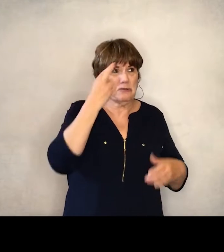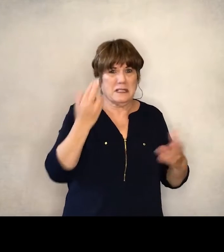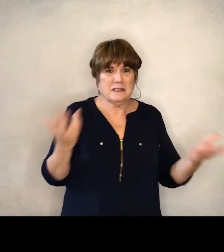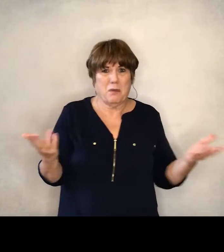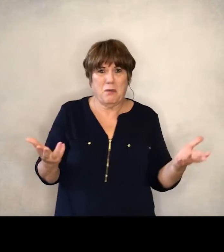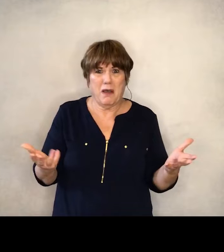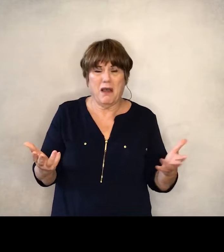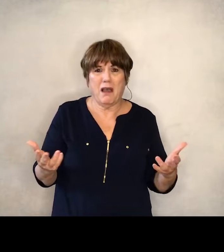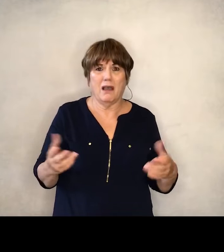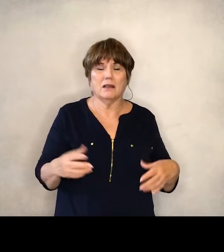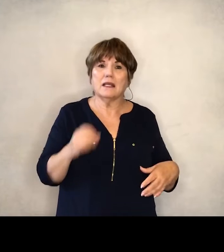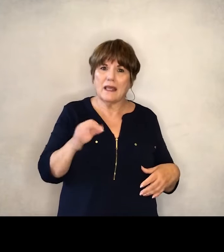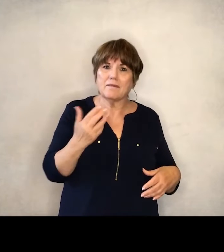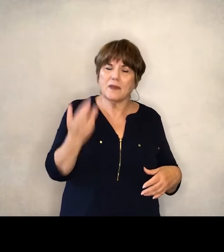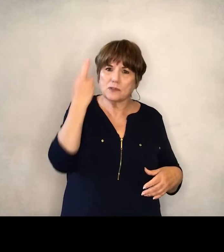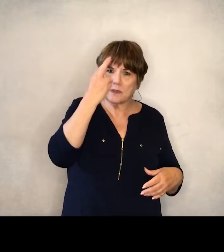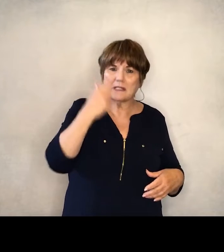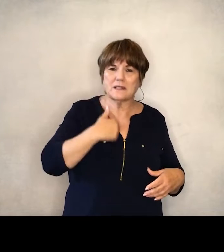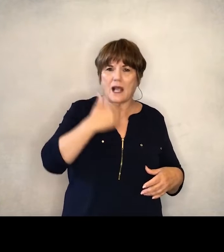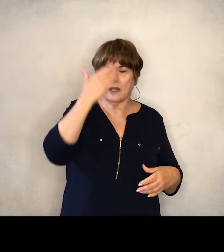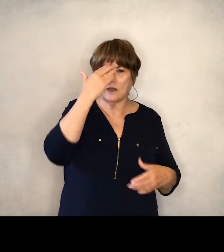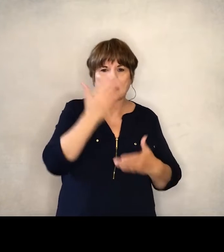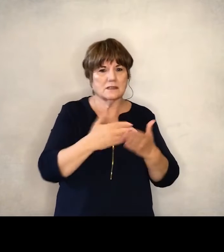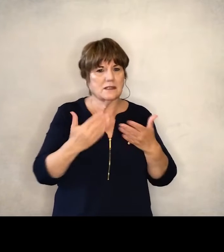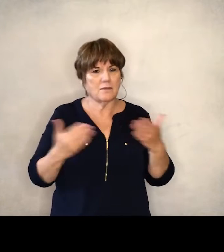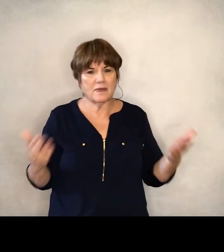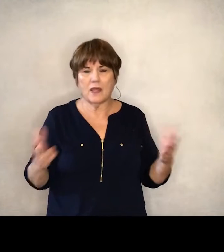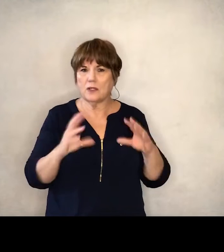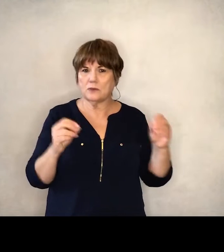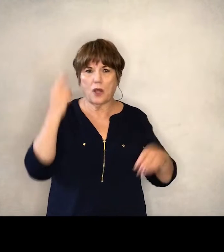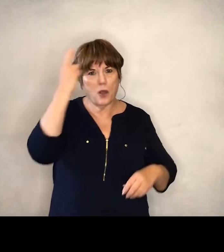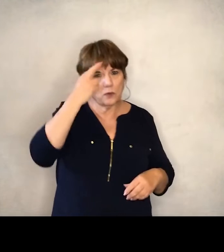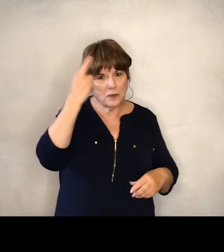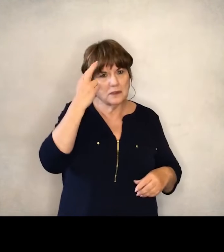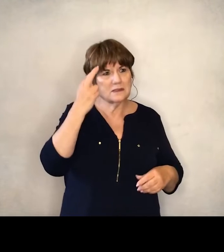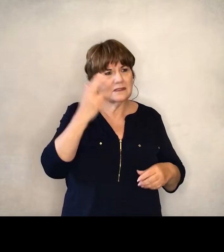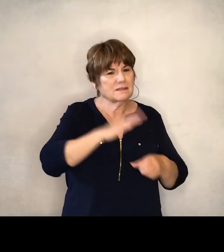know, for some things, no reason is big enough.